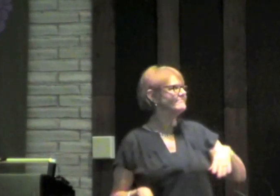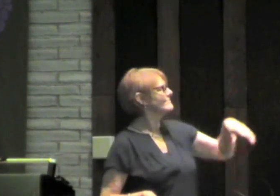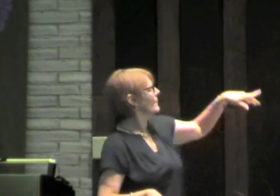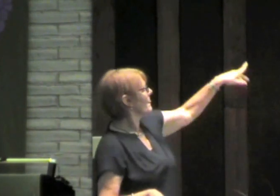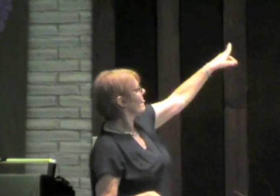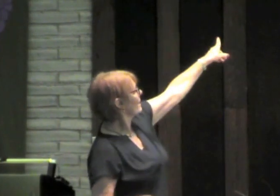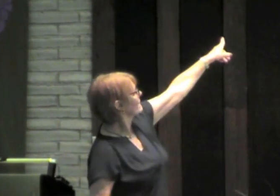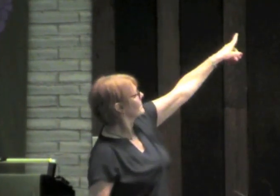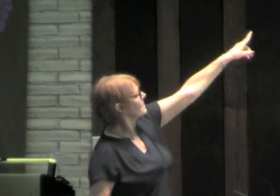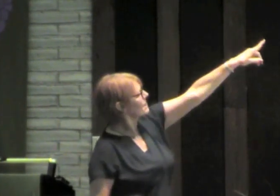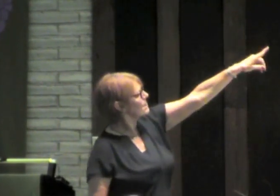they're raised.